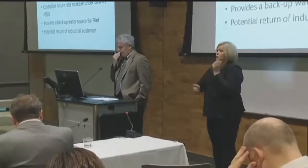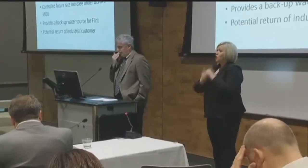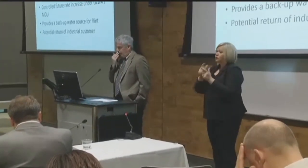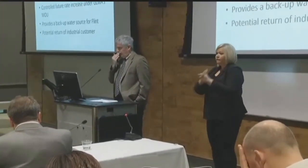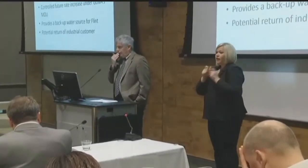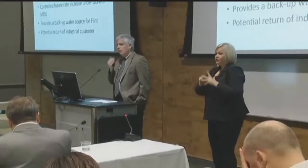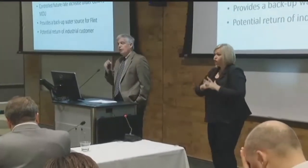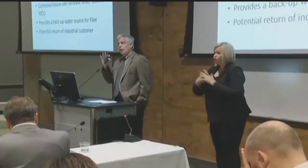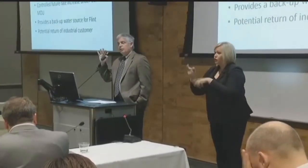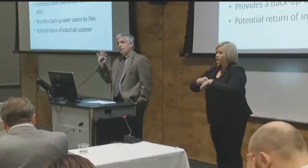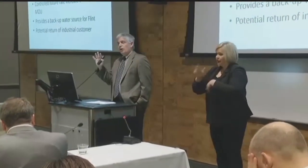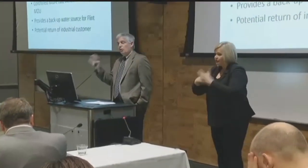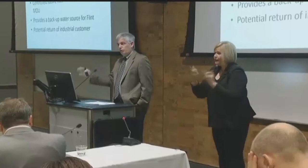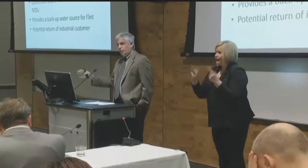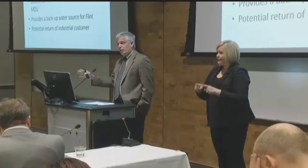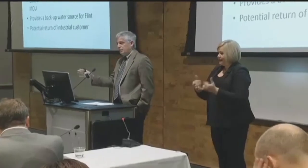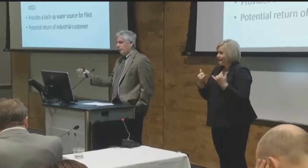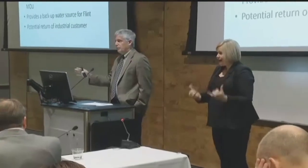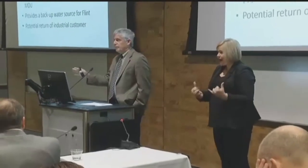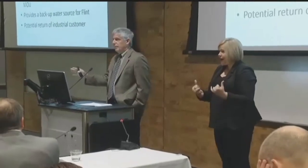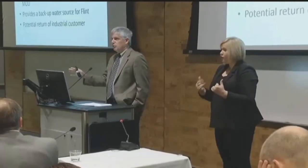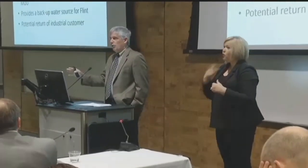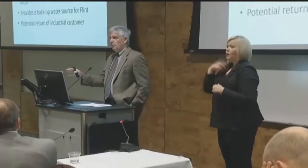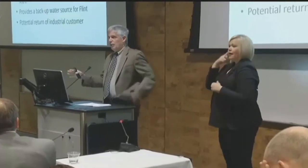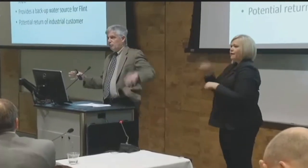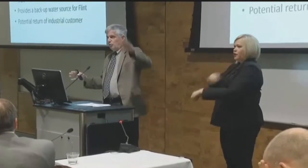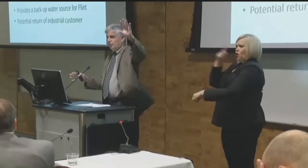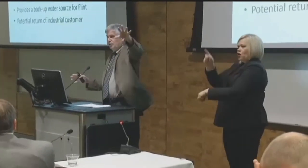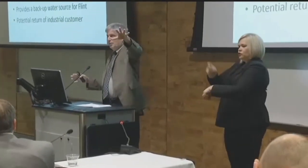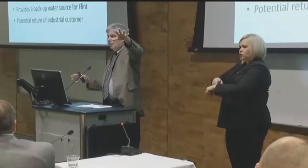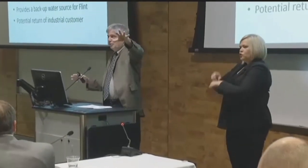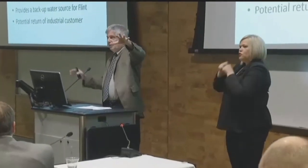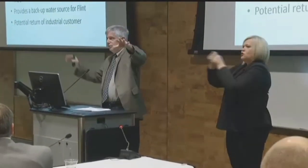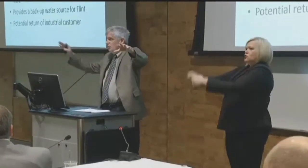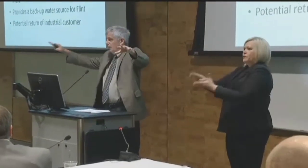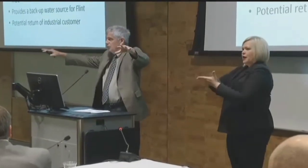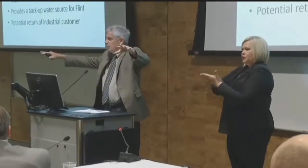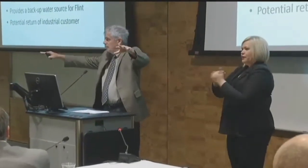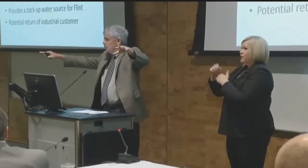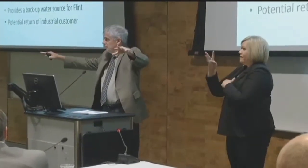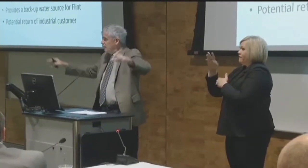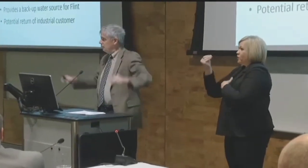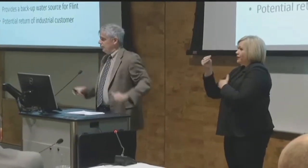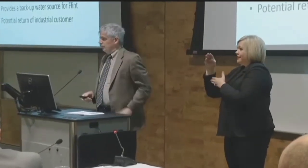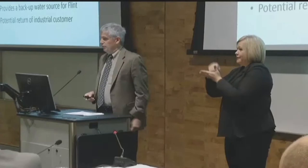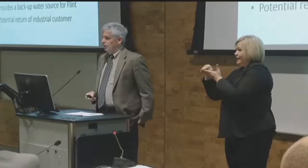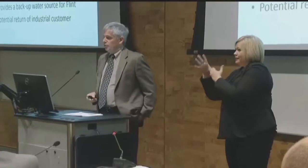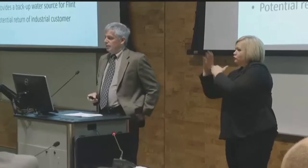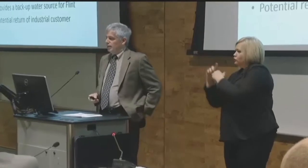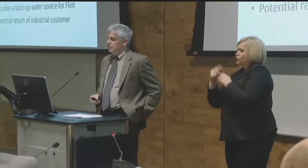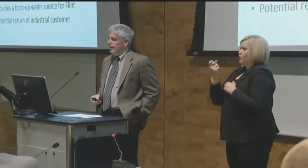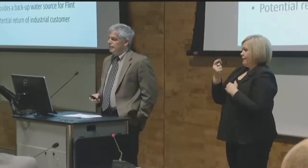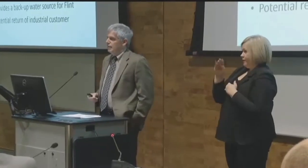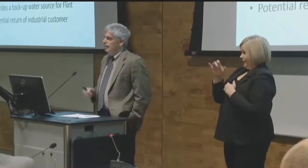time. We go under a long-term contract with Great Lakes Water, so that $14 million a year goes down to $11 million a year under a